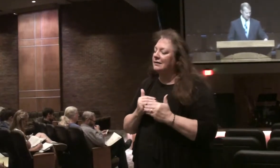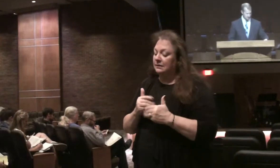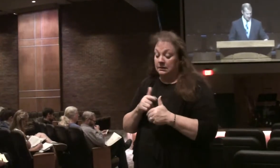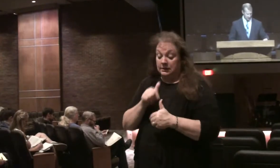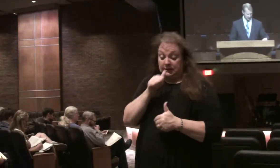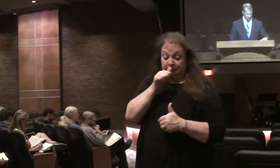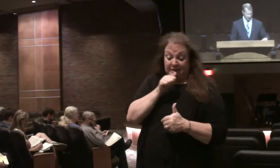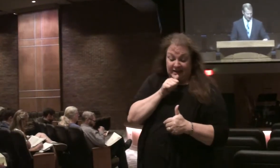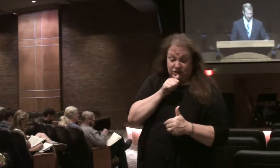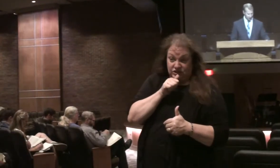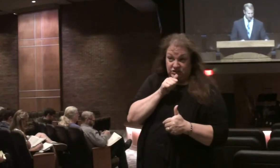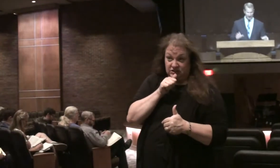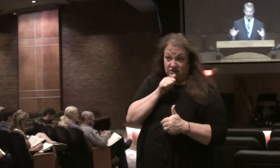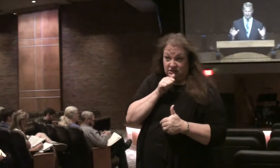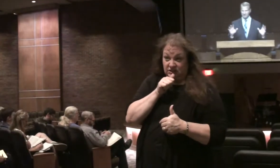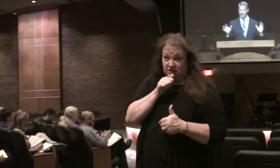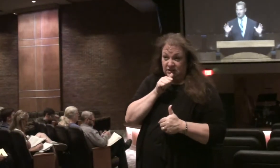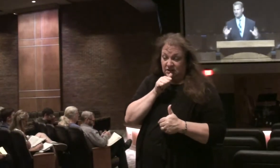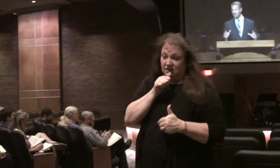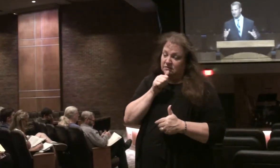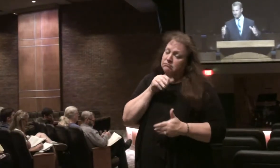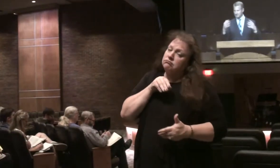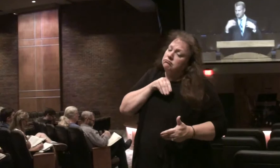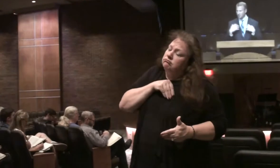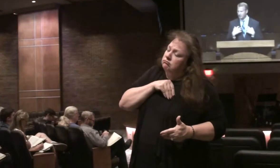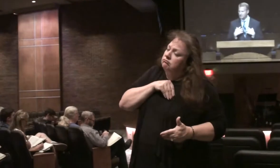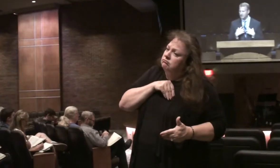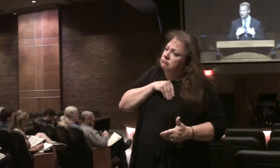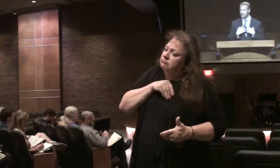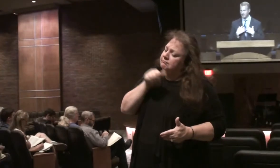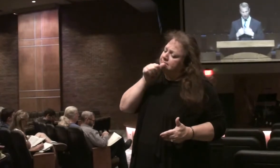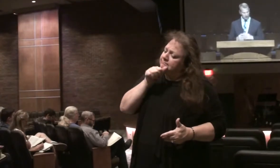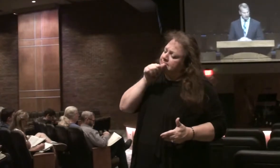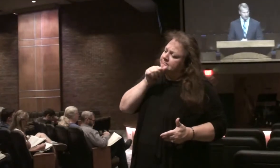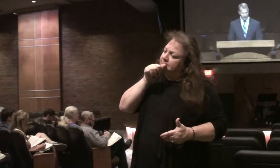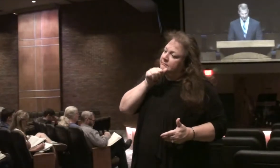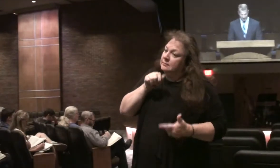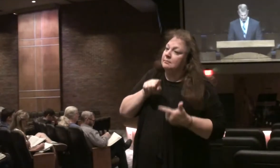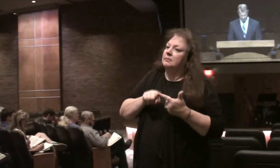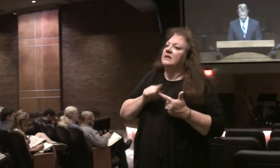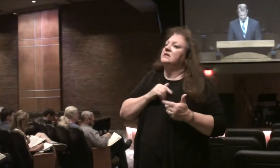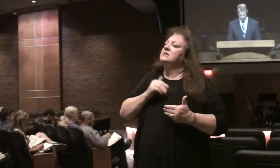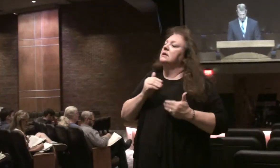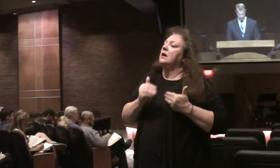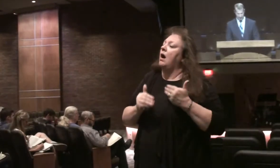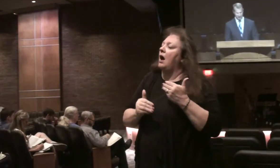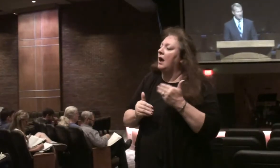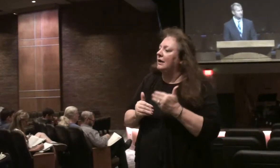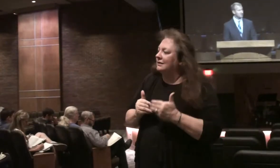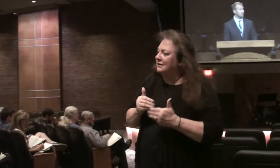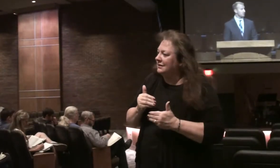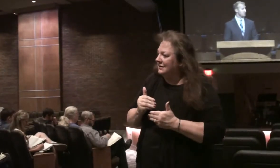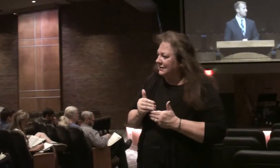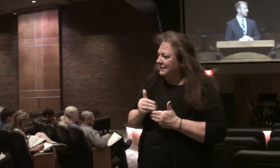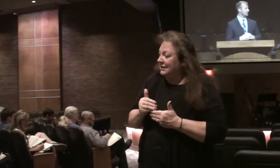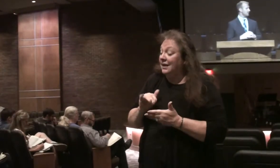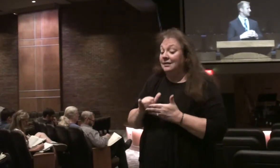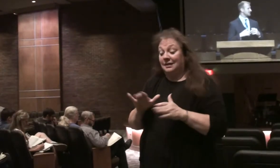patient, if we call that a little bit passive maybe, it's long-suffering, it's also kind. As we get to